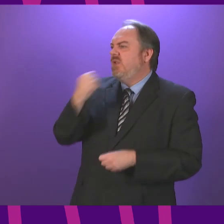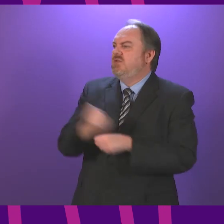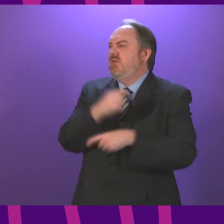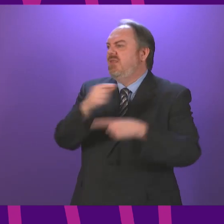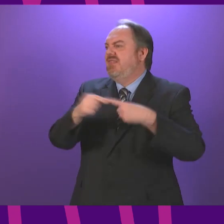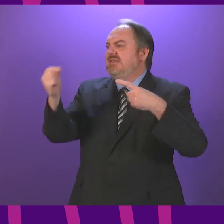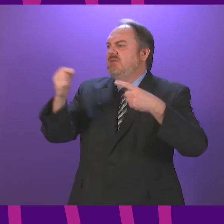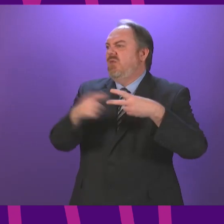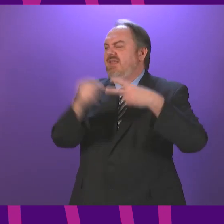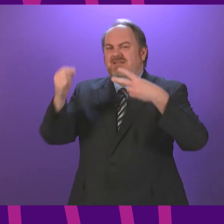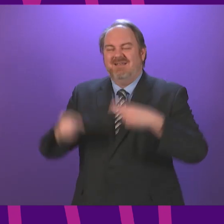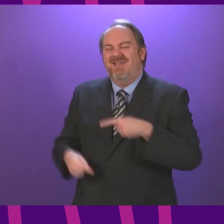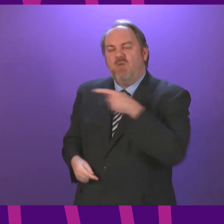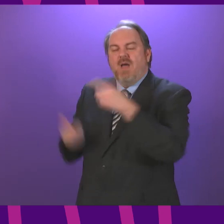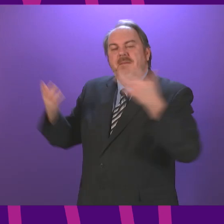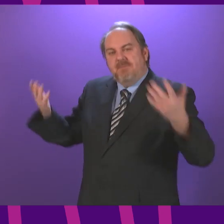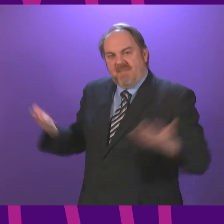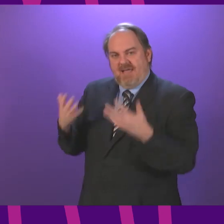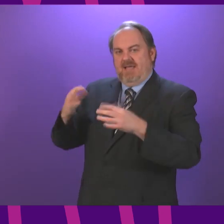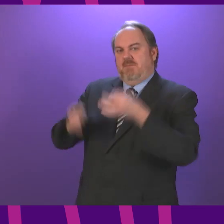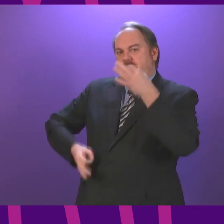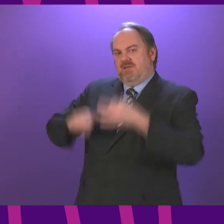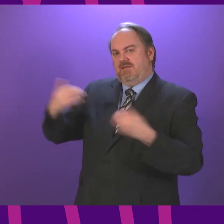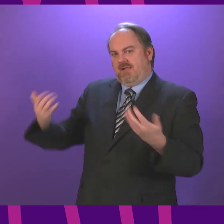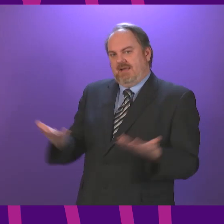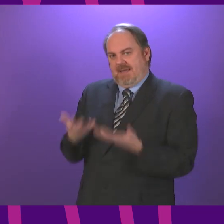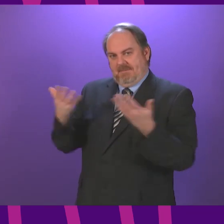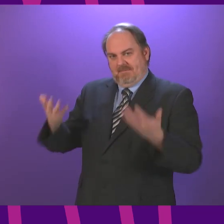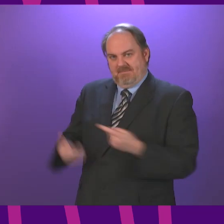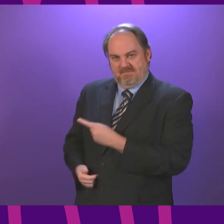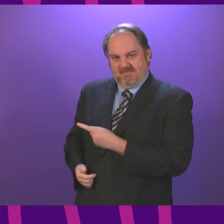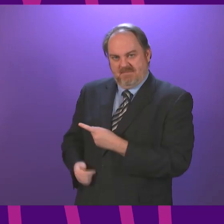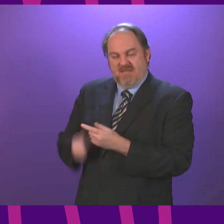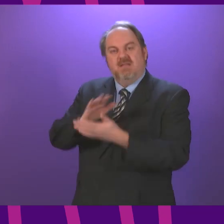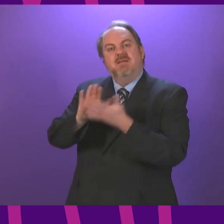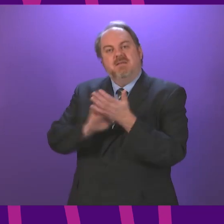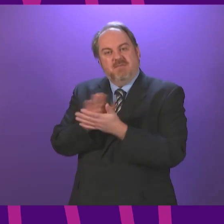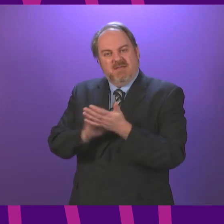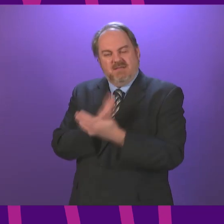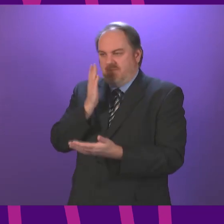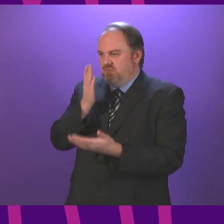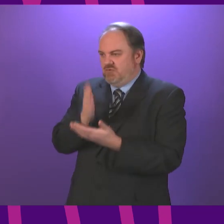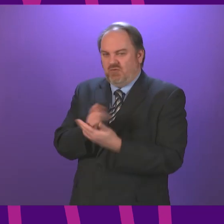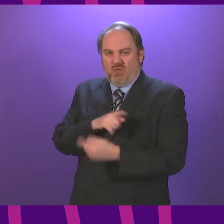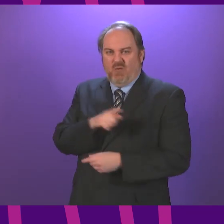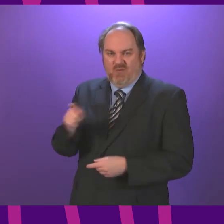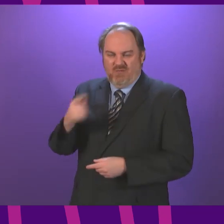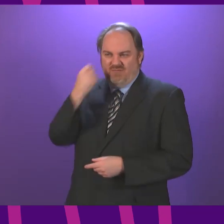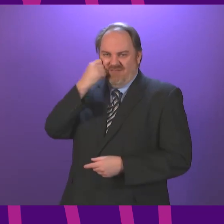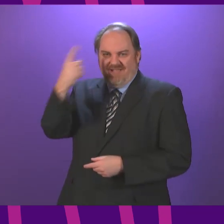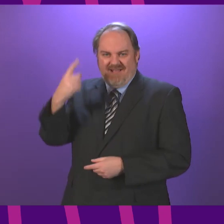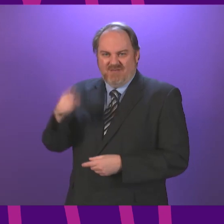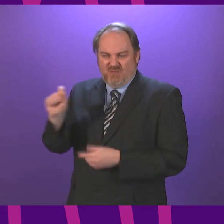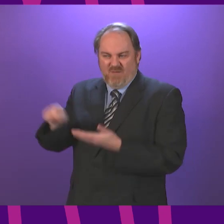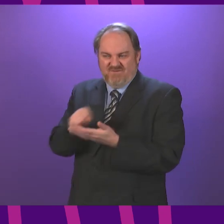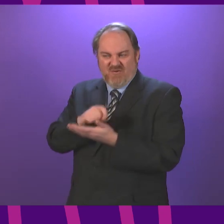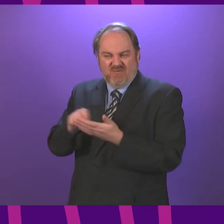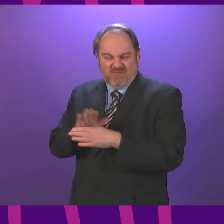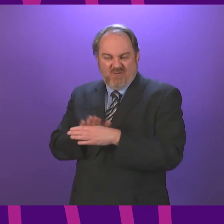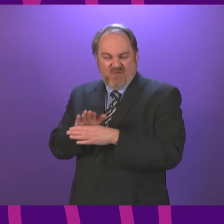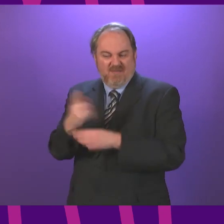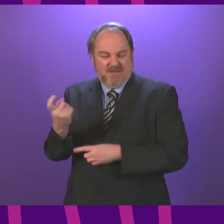political games for the Conservatives. I suspect their private polling is even more desperate than the public polling right now.